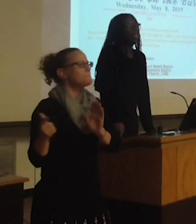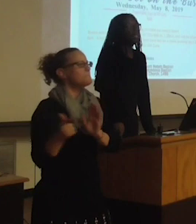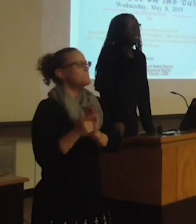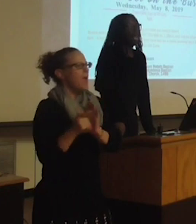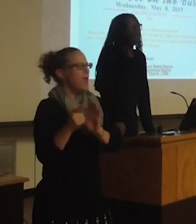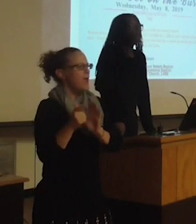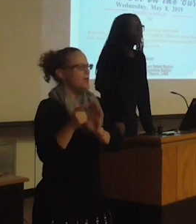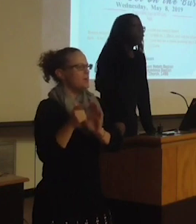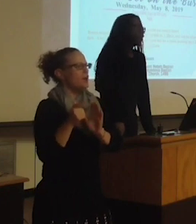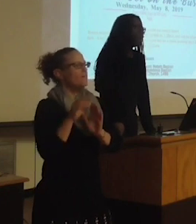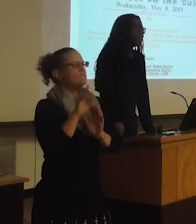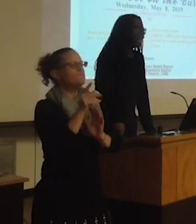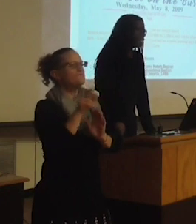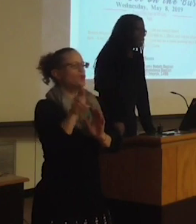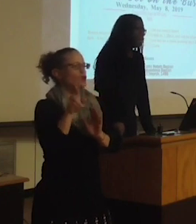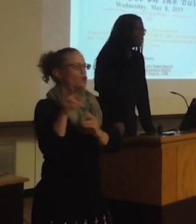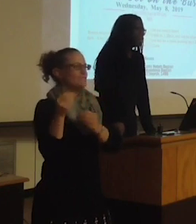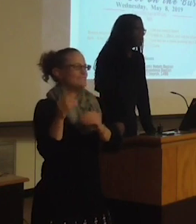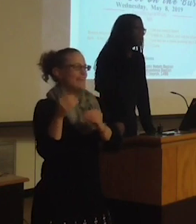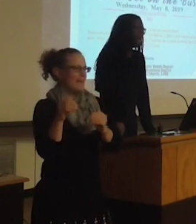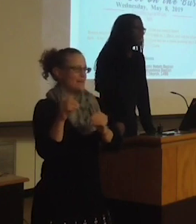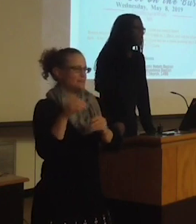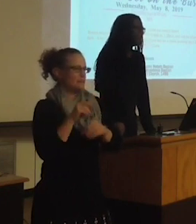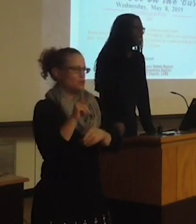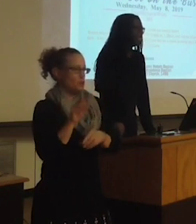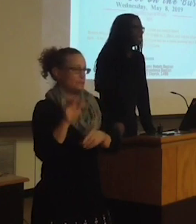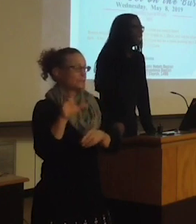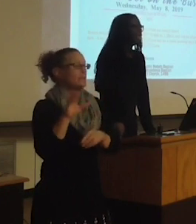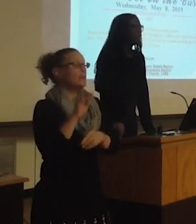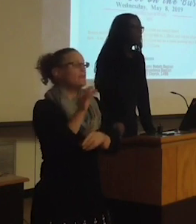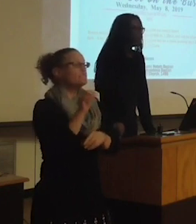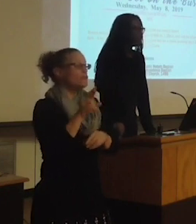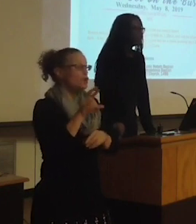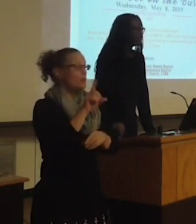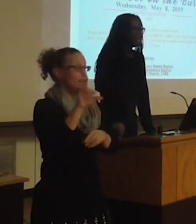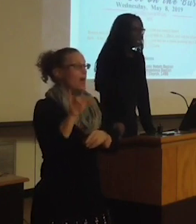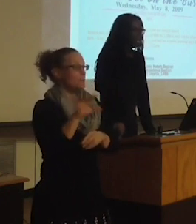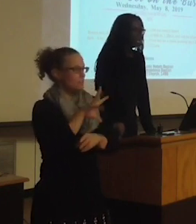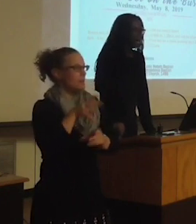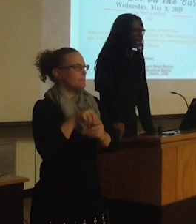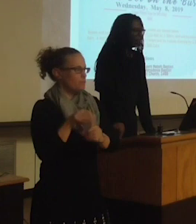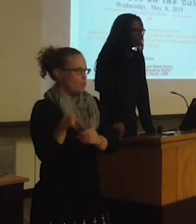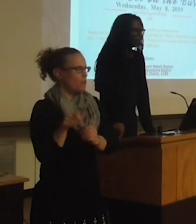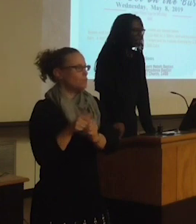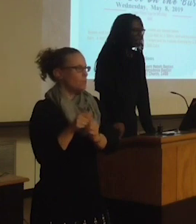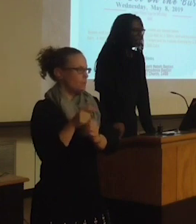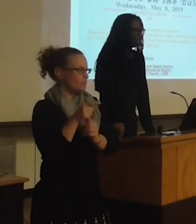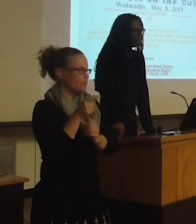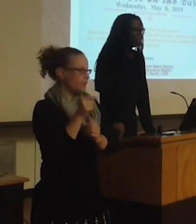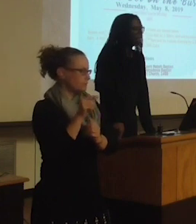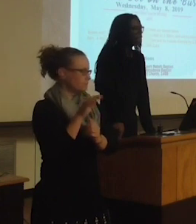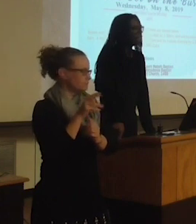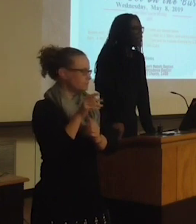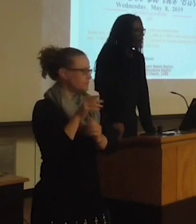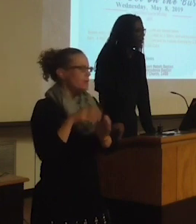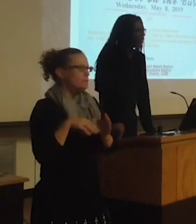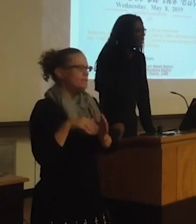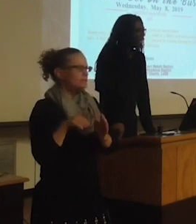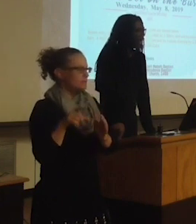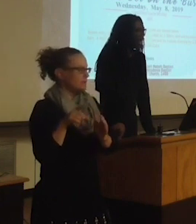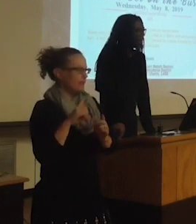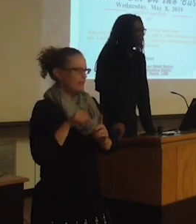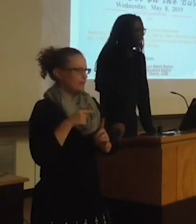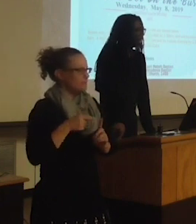York City. And what the fur lobby had done was actually get involved in the like basically the